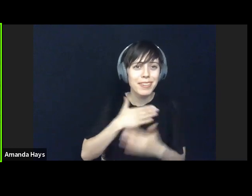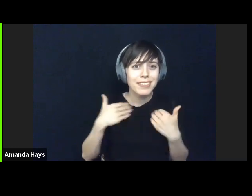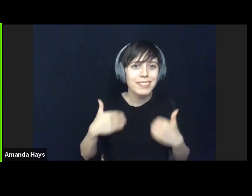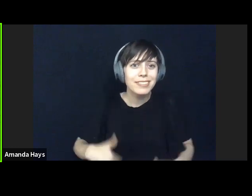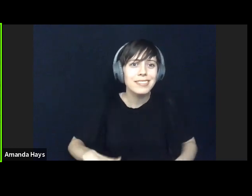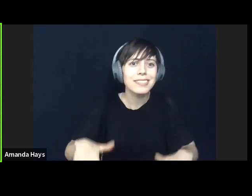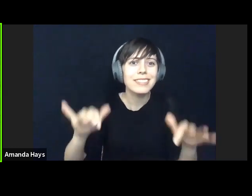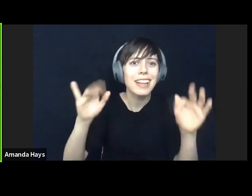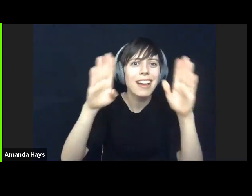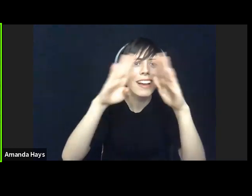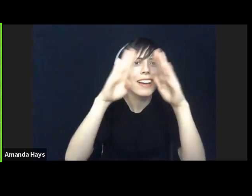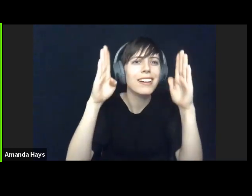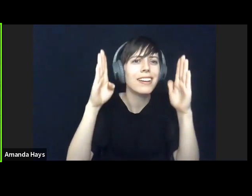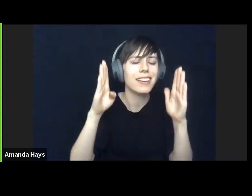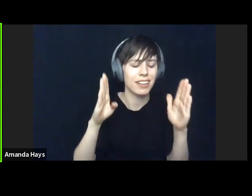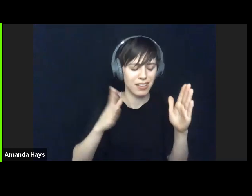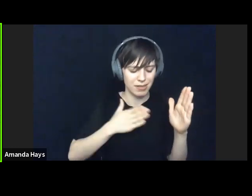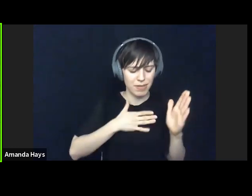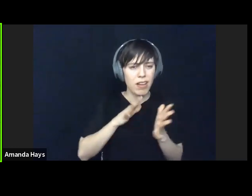your coffee cup.